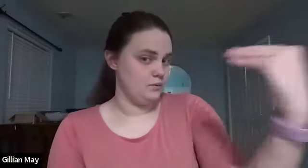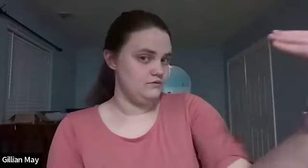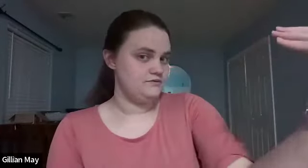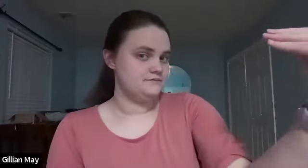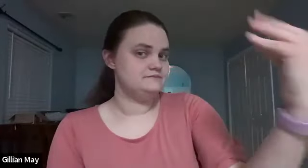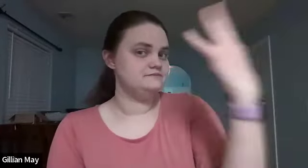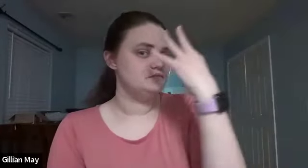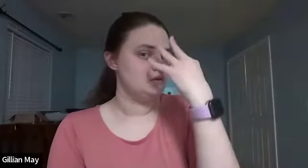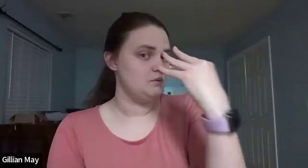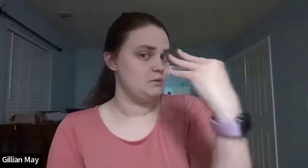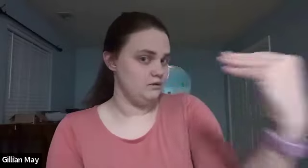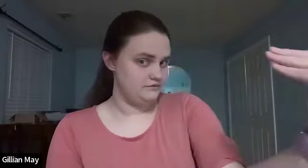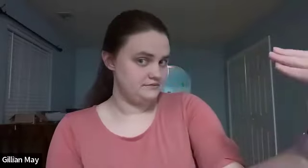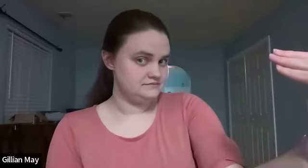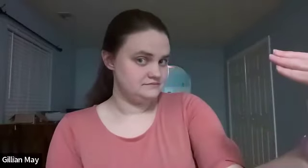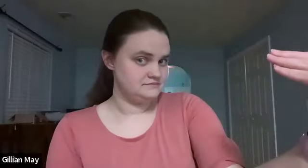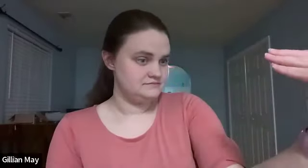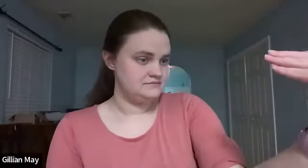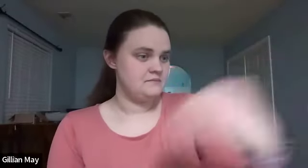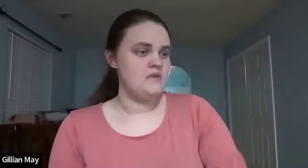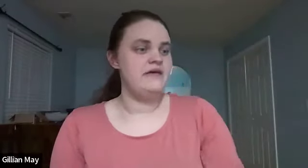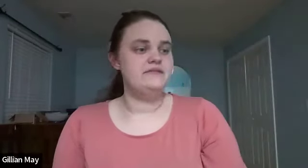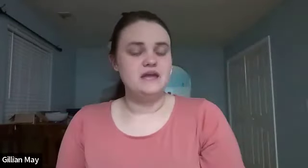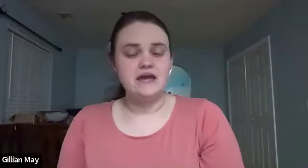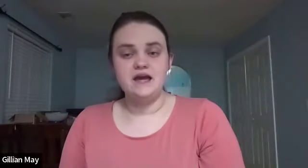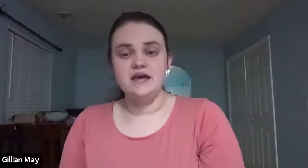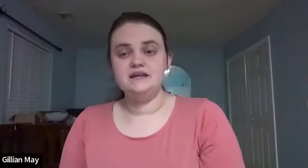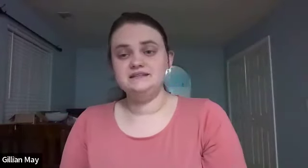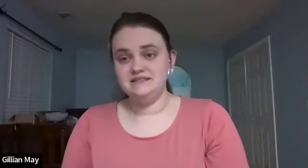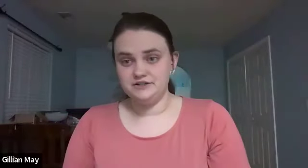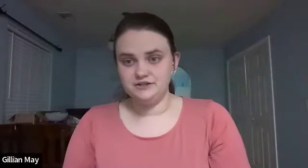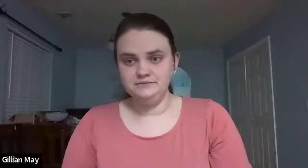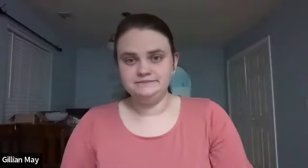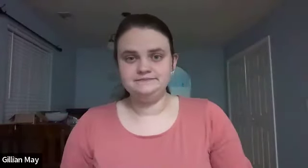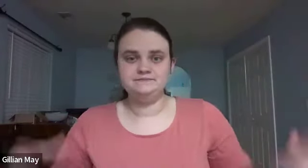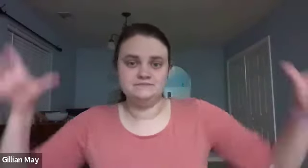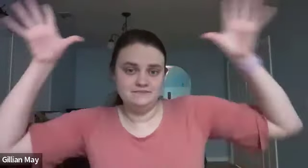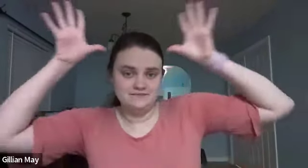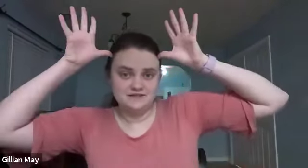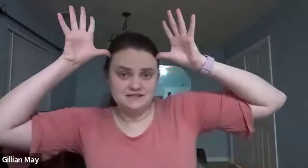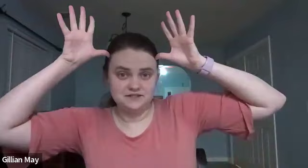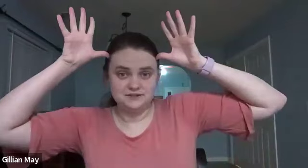Wolf. Wolf. Then we had deer. Deer.